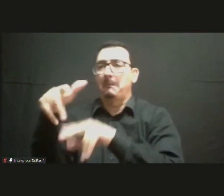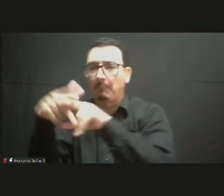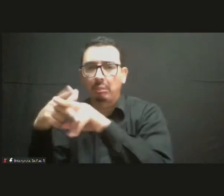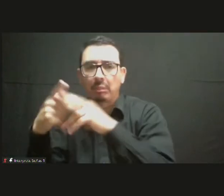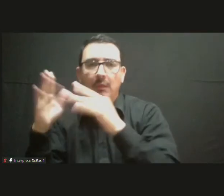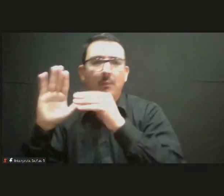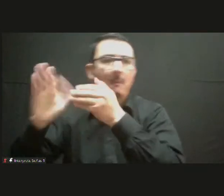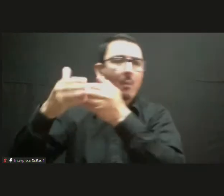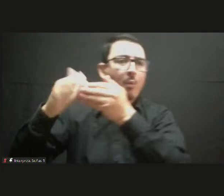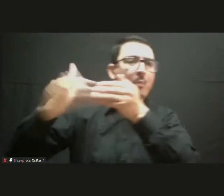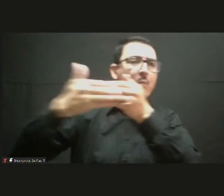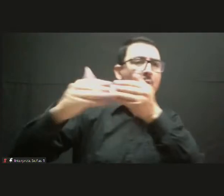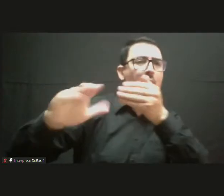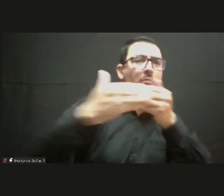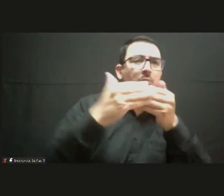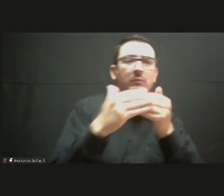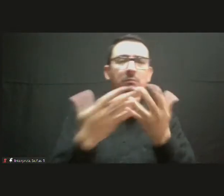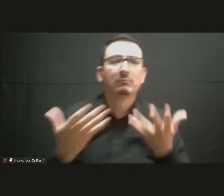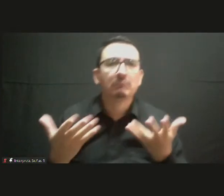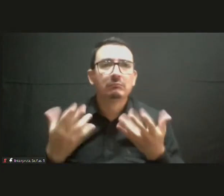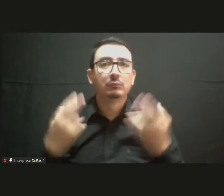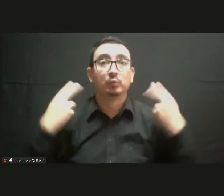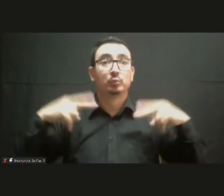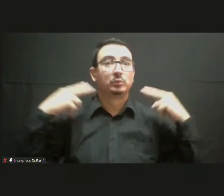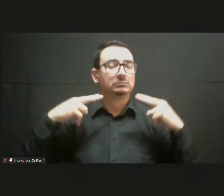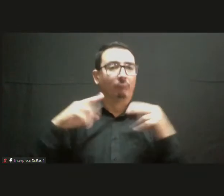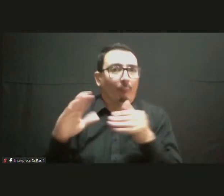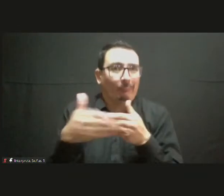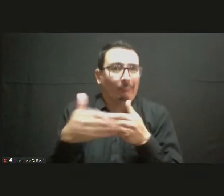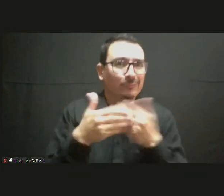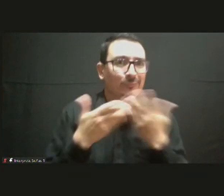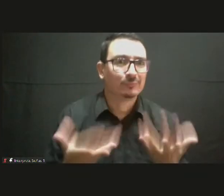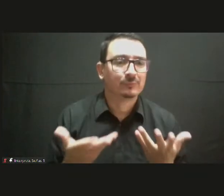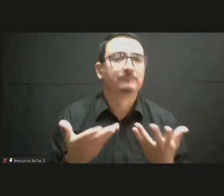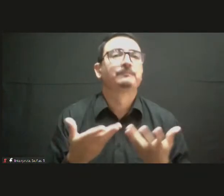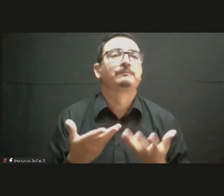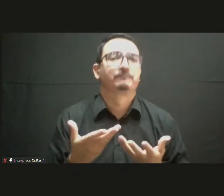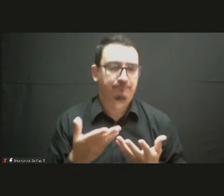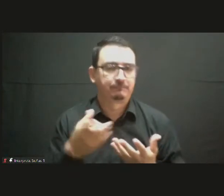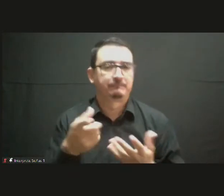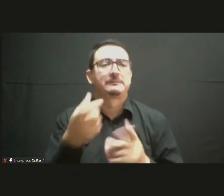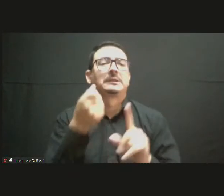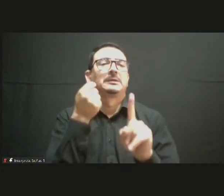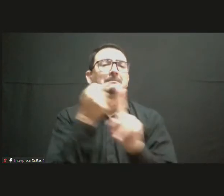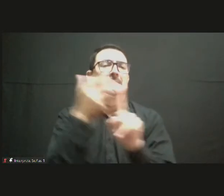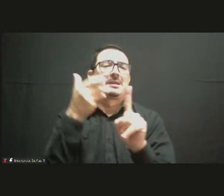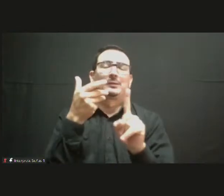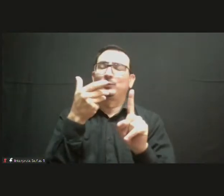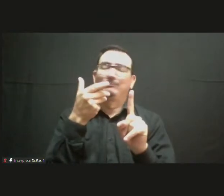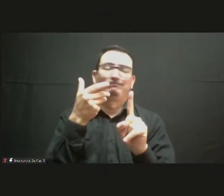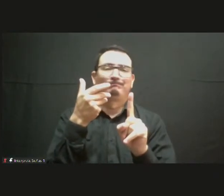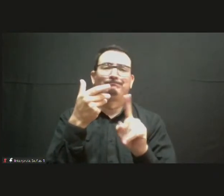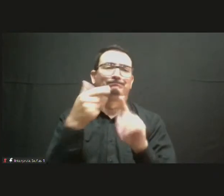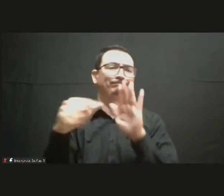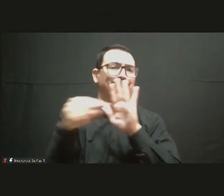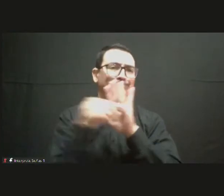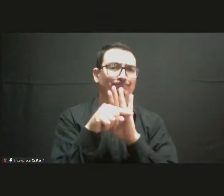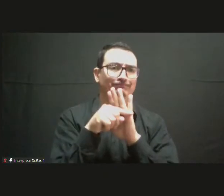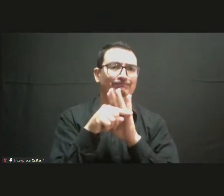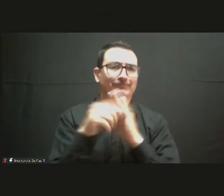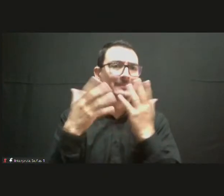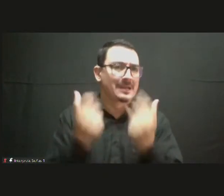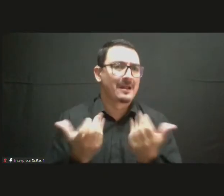through direct, indirect, and induced consequences for the tourism sector. Even